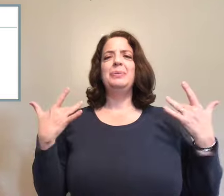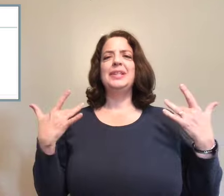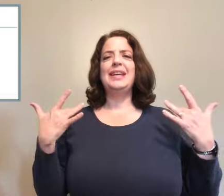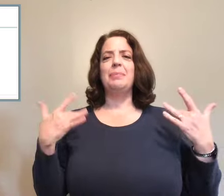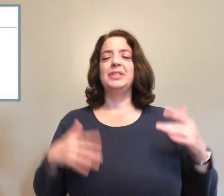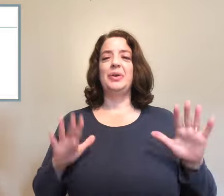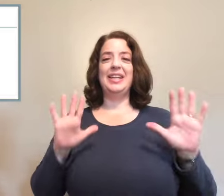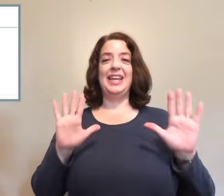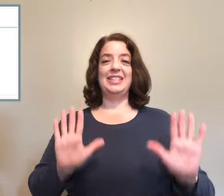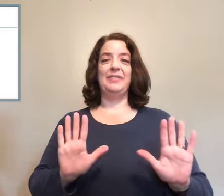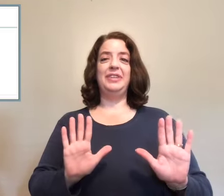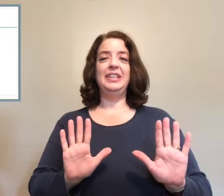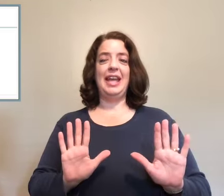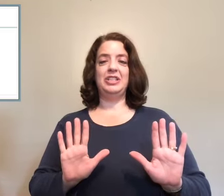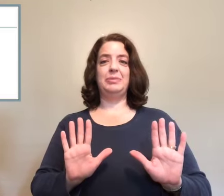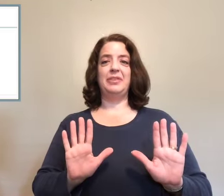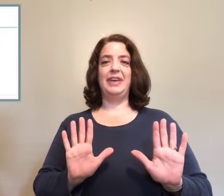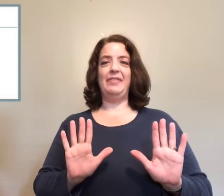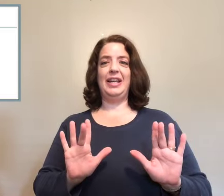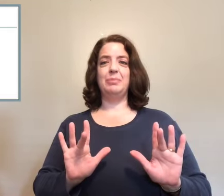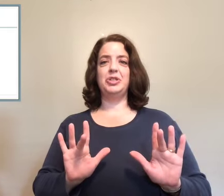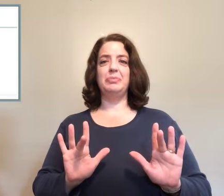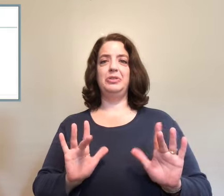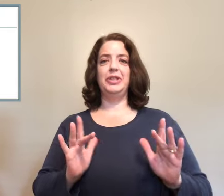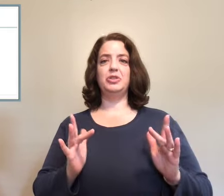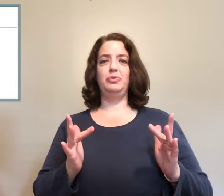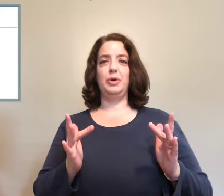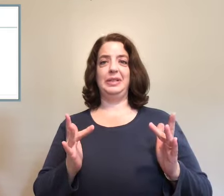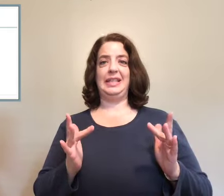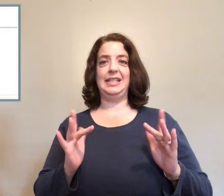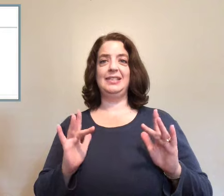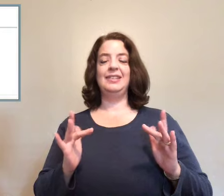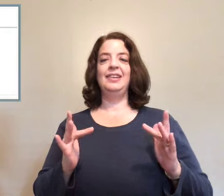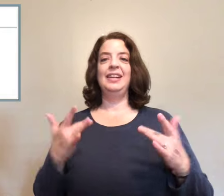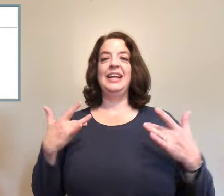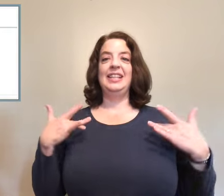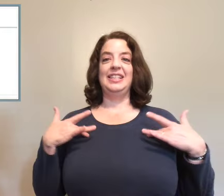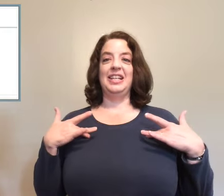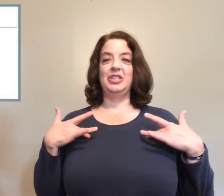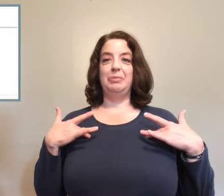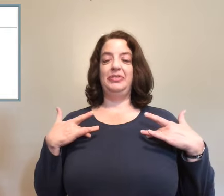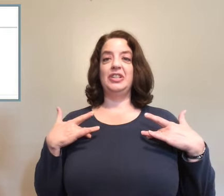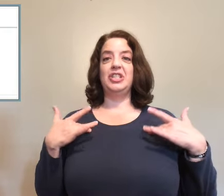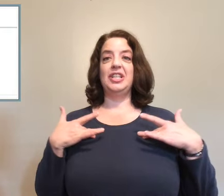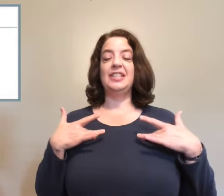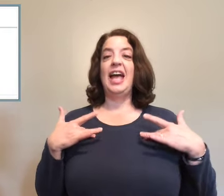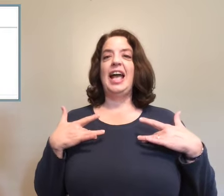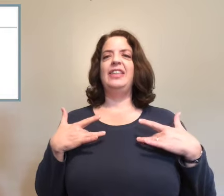What's up? So again, it's that feeling handshake. Take a five hand and then put your middle fingers forward like this. Then touch the middle finger to your chest and then